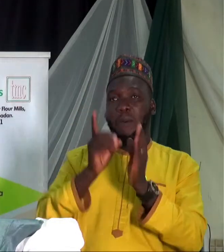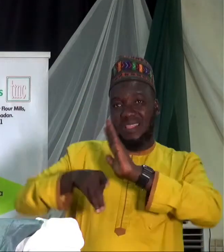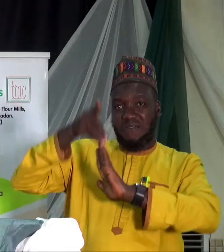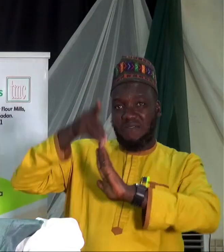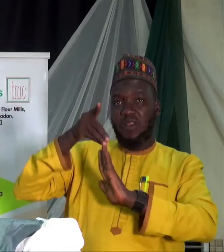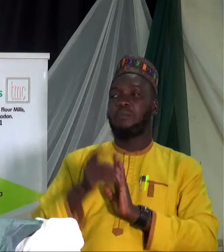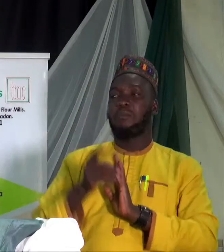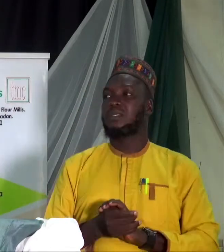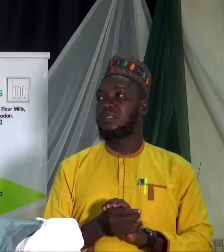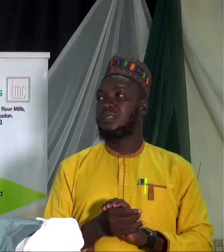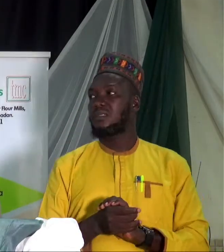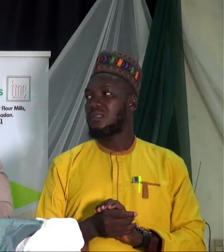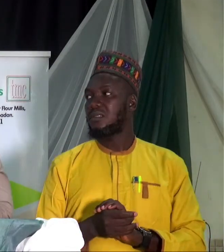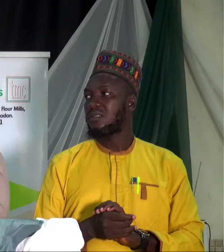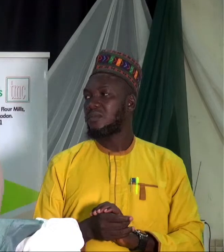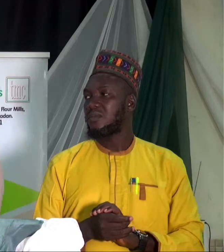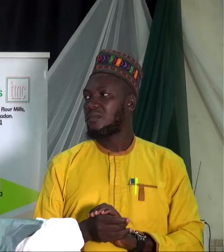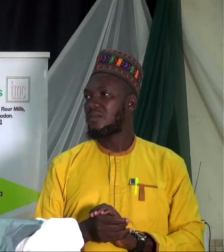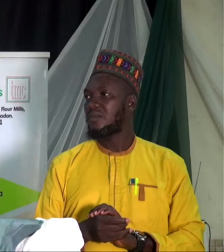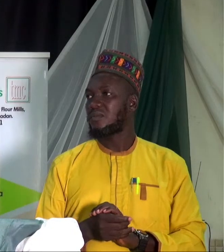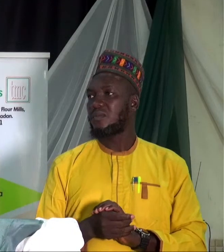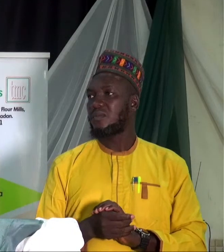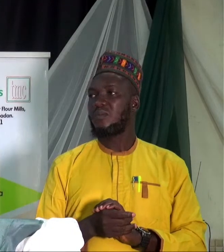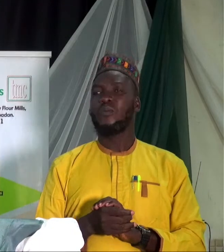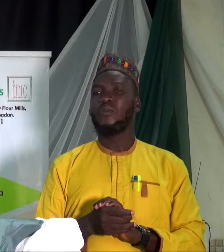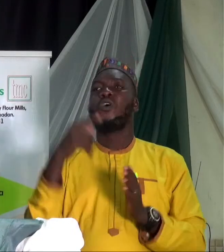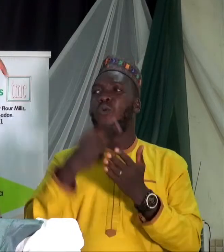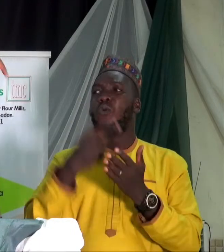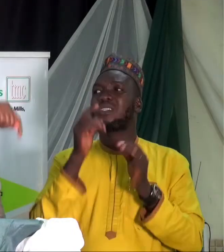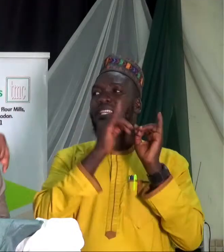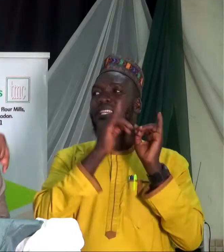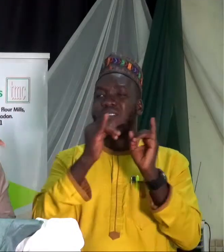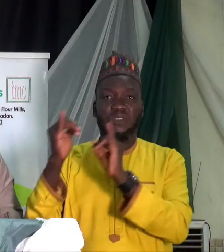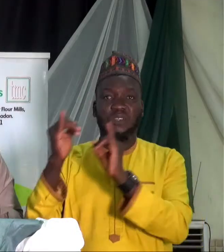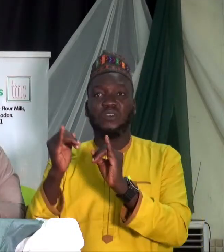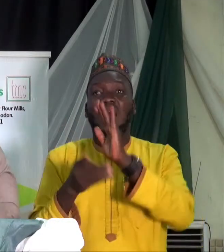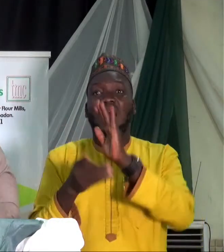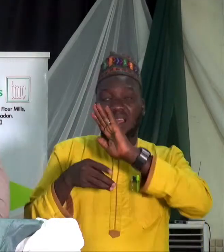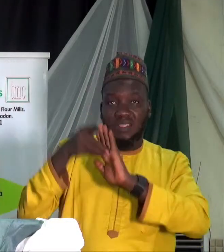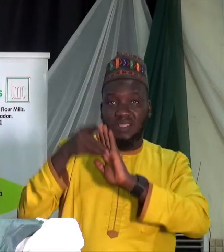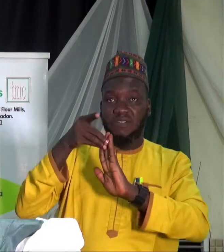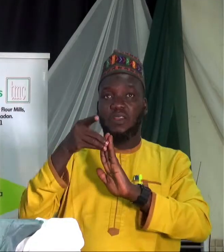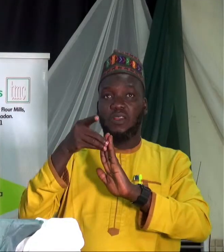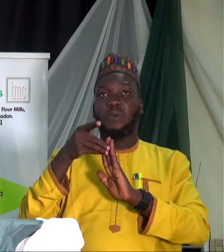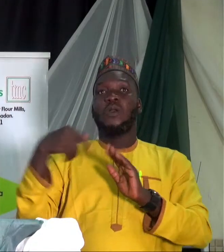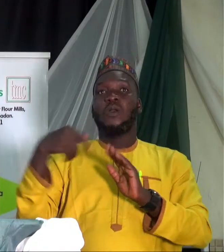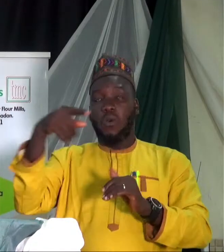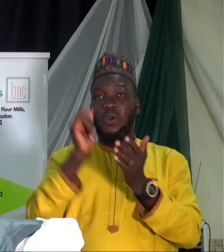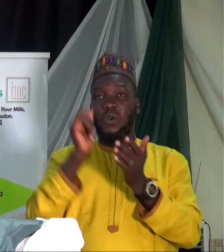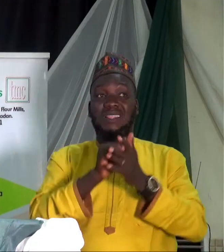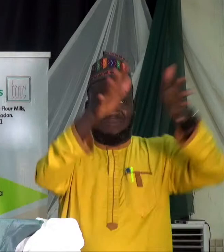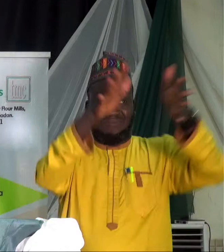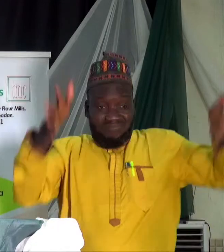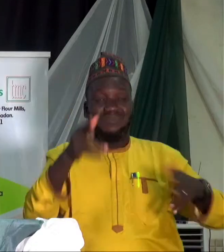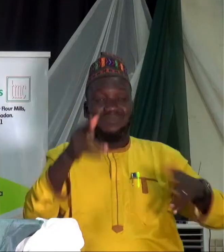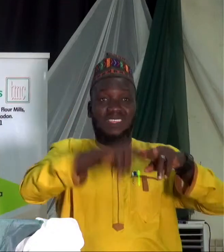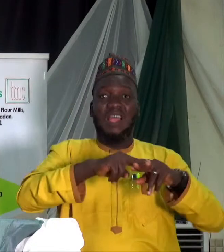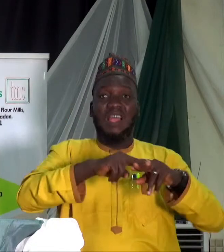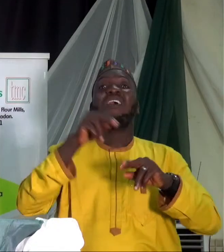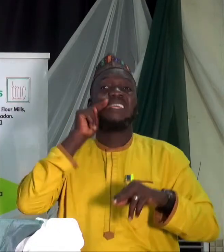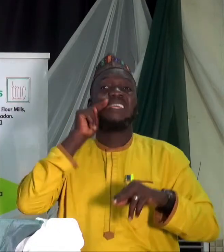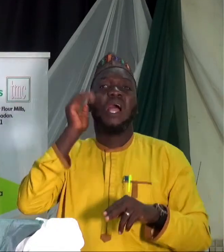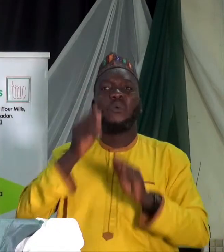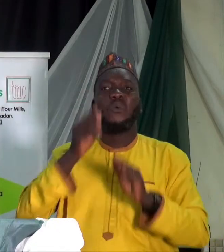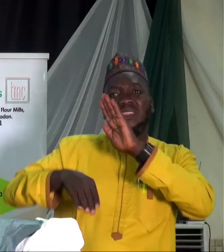kan wa kan Nigeria development ti individual to wa bi ba develop ta wa jama ta joko e develop Nigeria o develop am